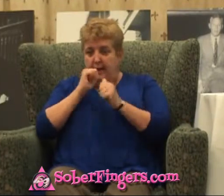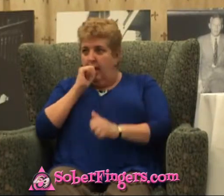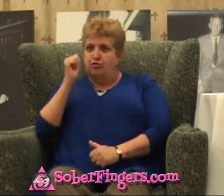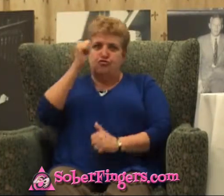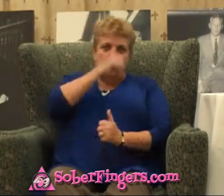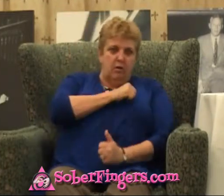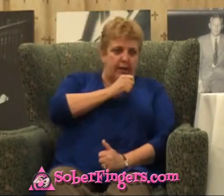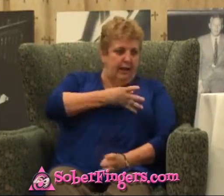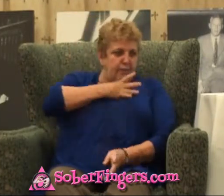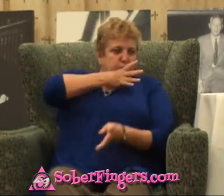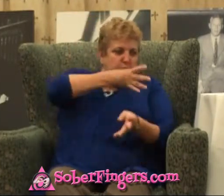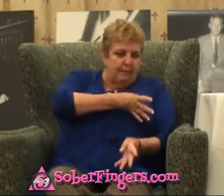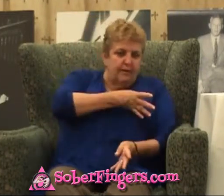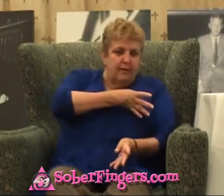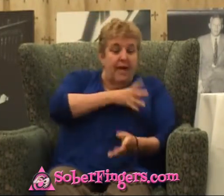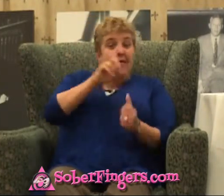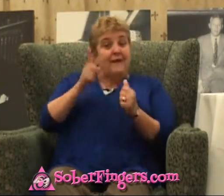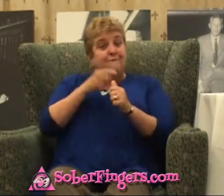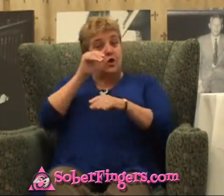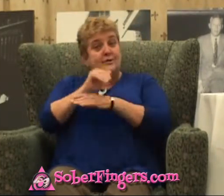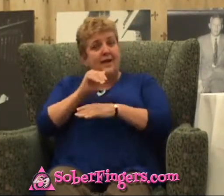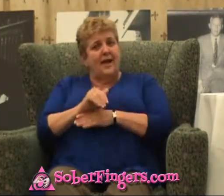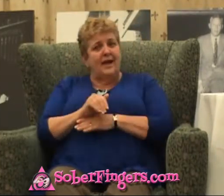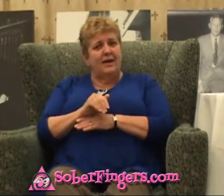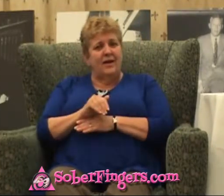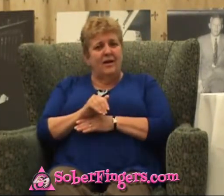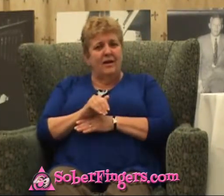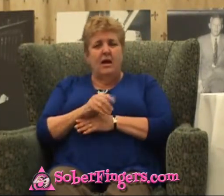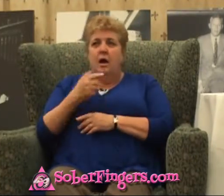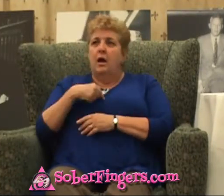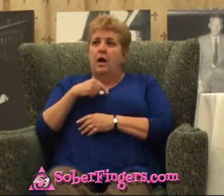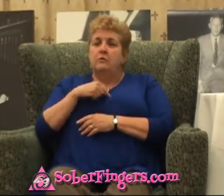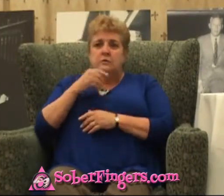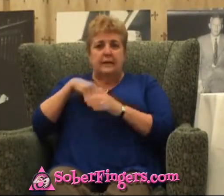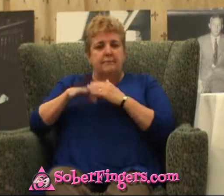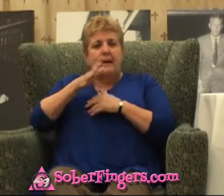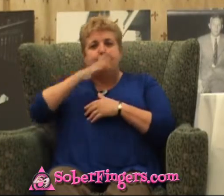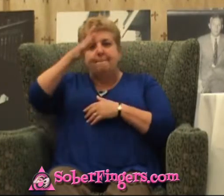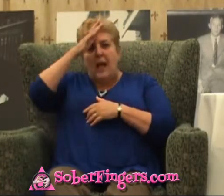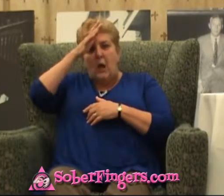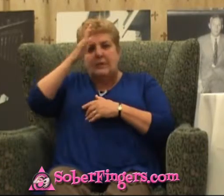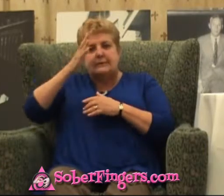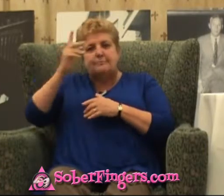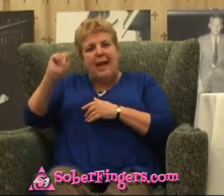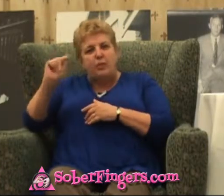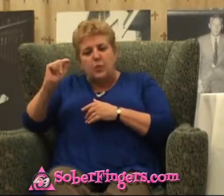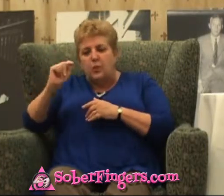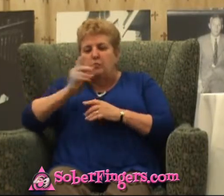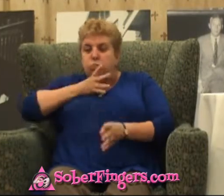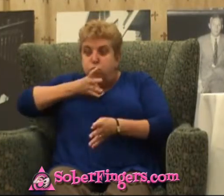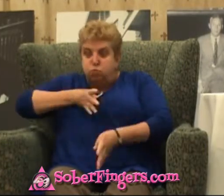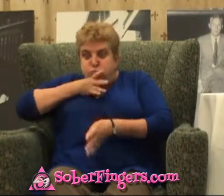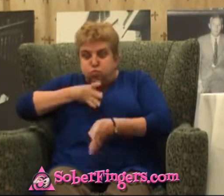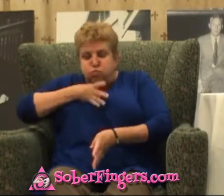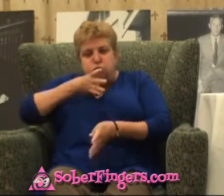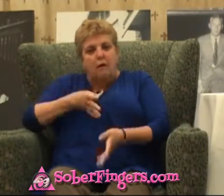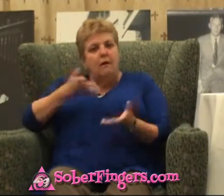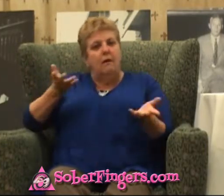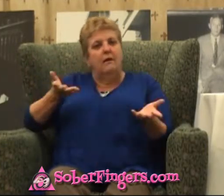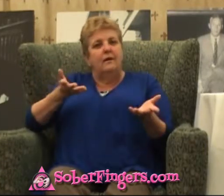very first night, I found myself wrapped around my parents' toilet. It was the 70s, so I'm sure some of you can picture it. I'm throwing